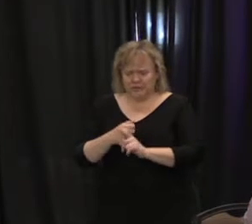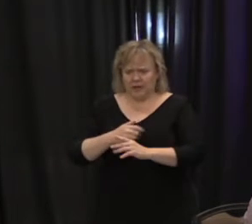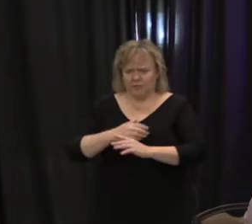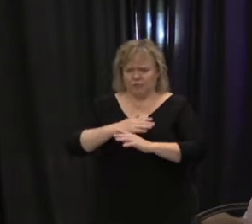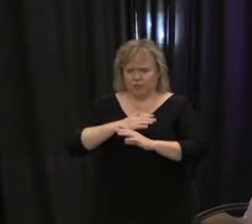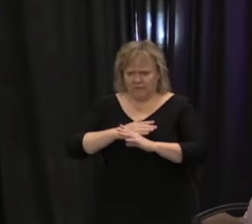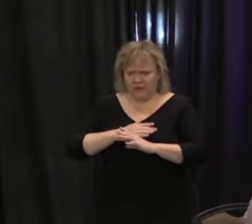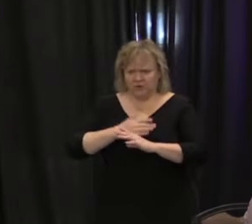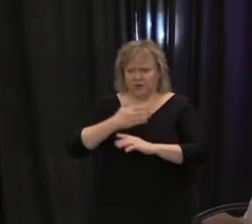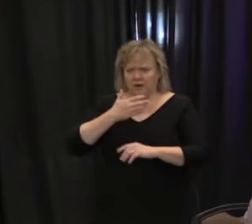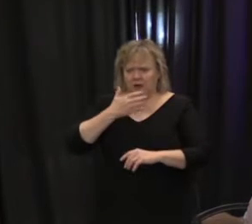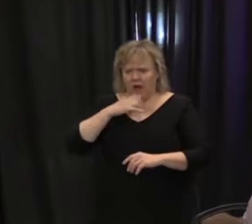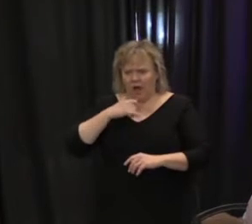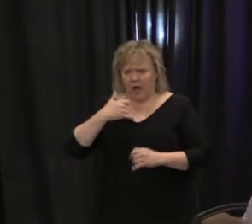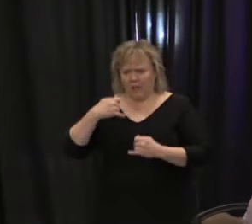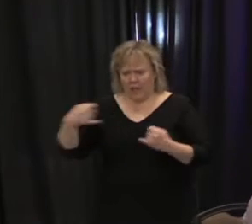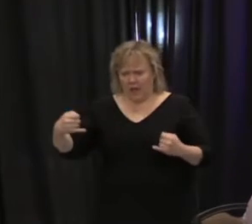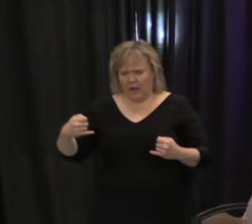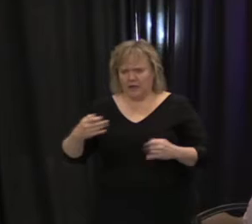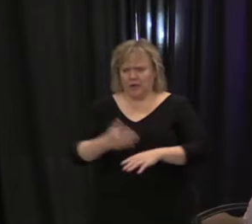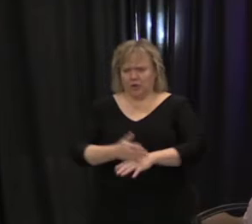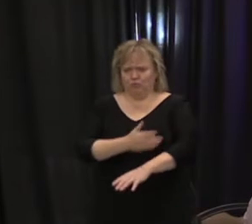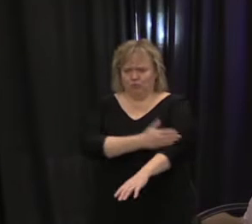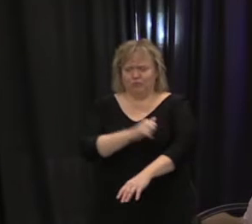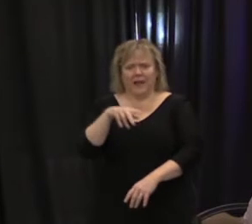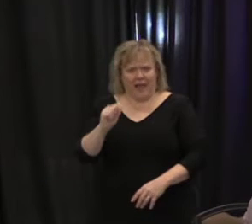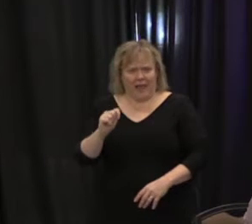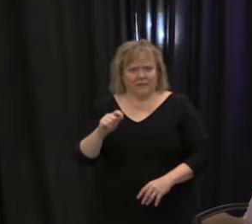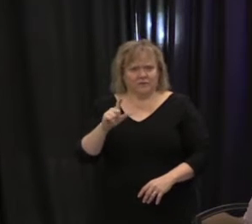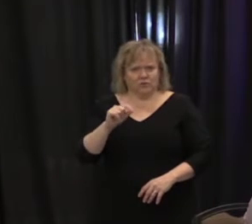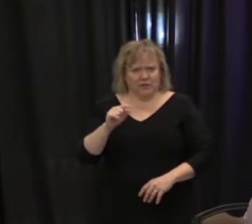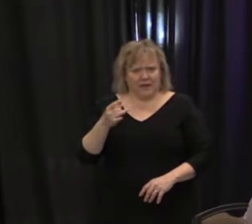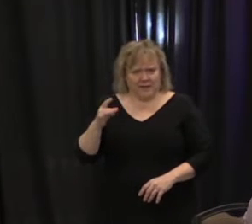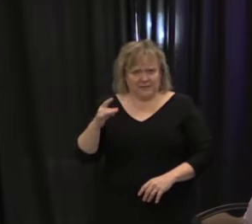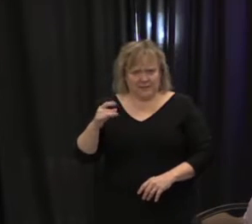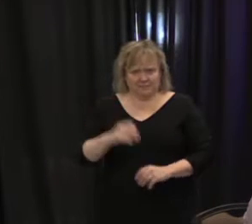Prevention Hotline Improvement Act of 2018. And it